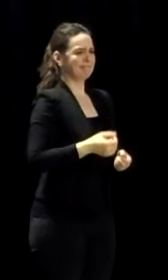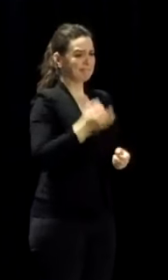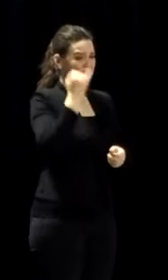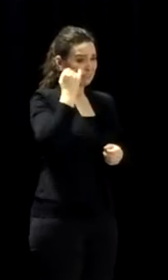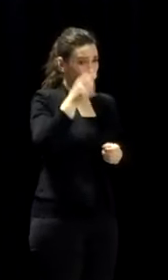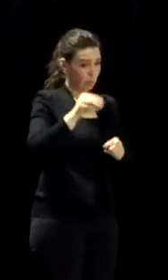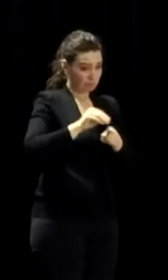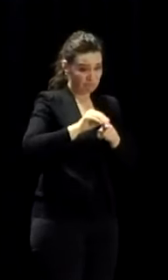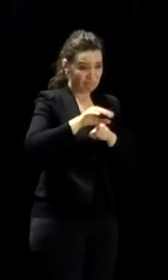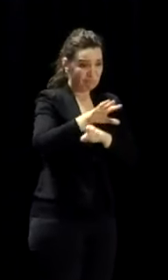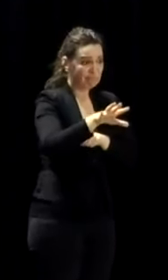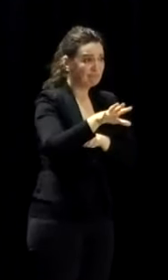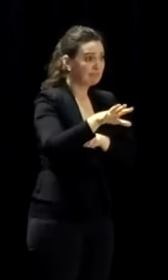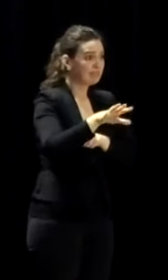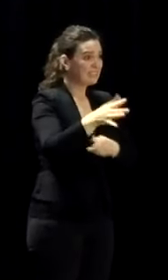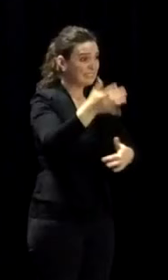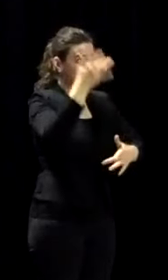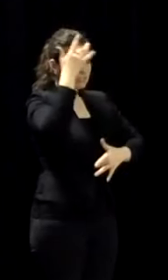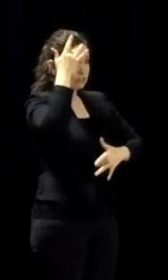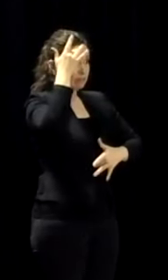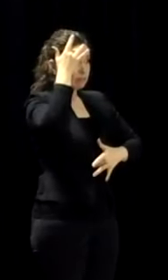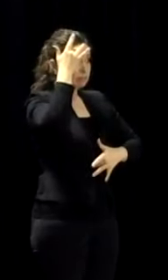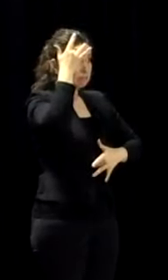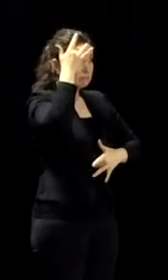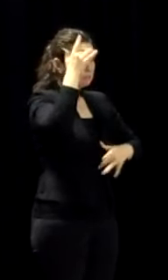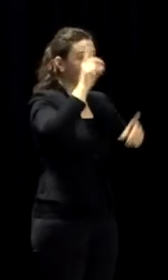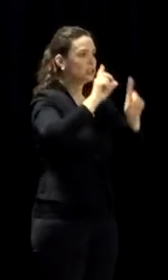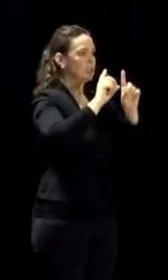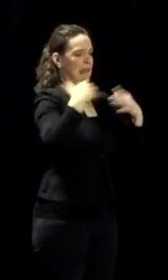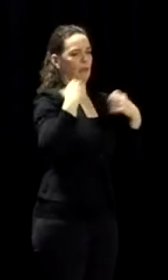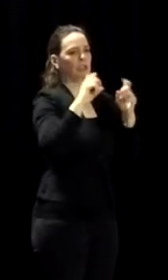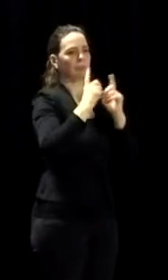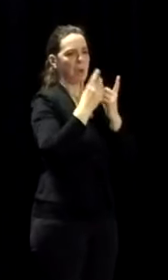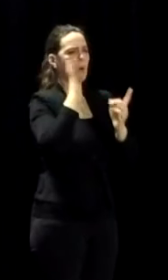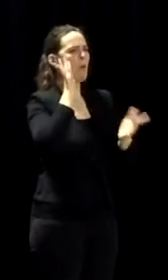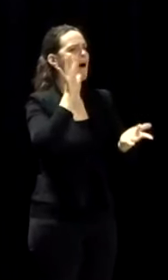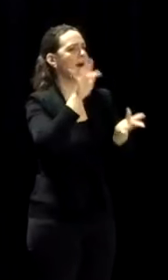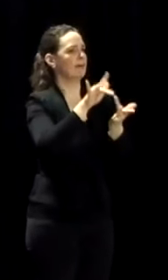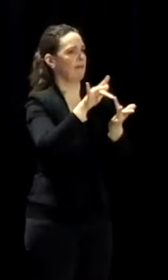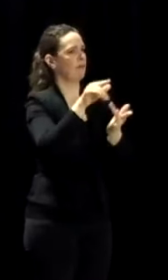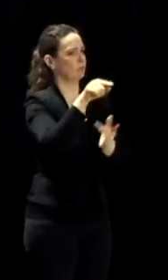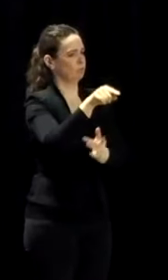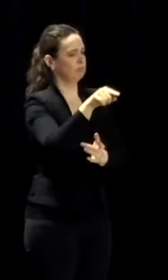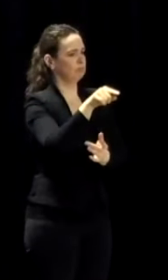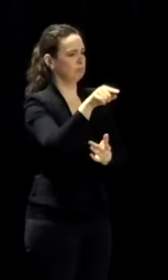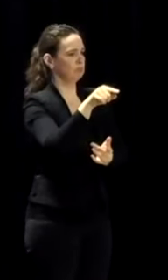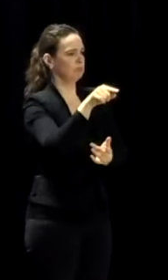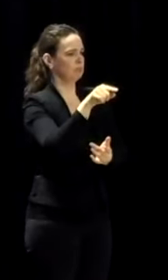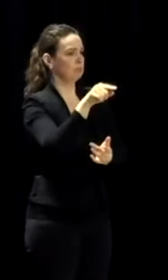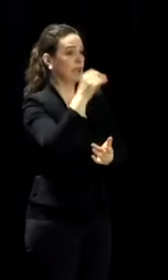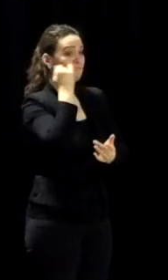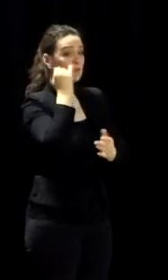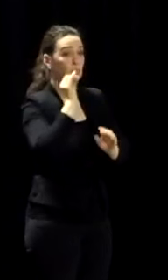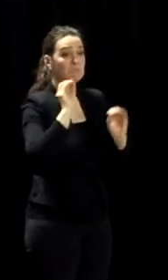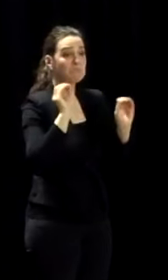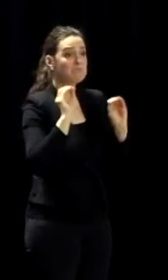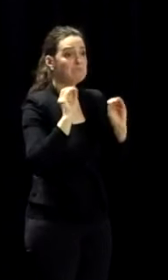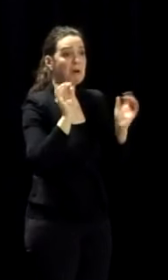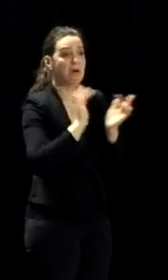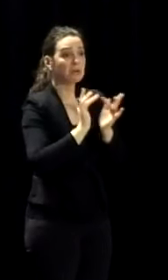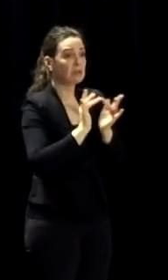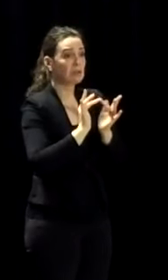and this person may have been at the same grocery store as you, that you had direct contact with an individual. So that would not merit a contact from the health department.